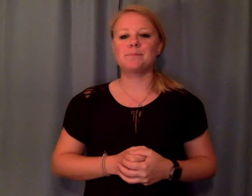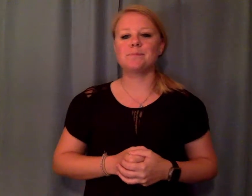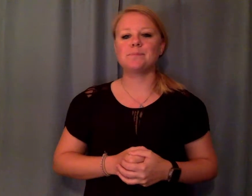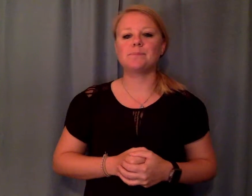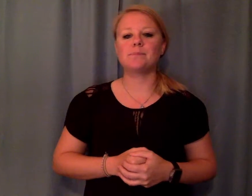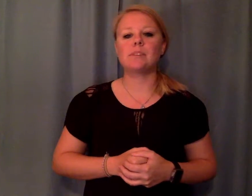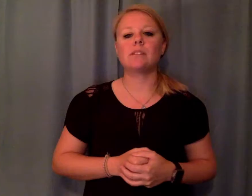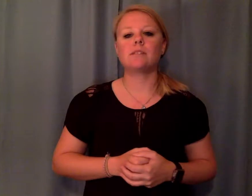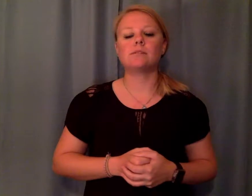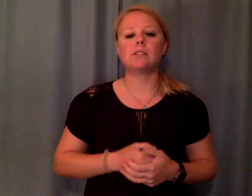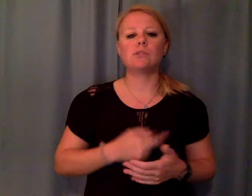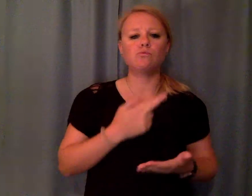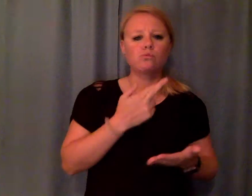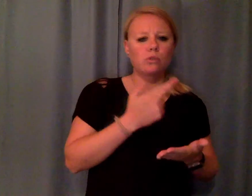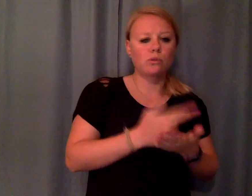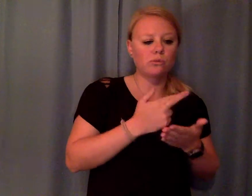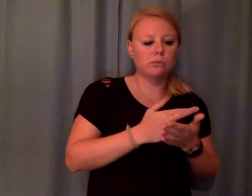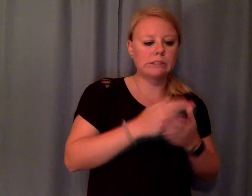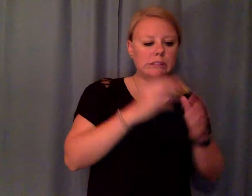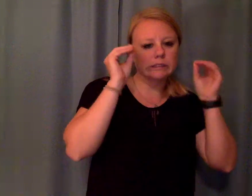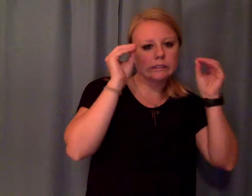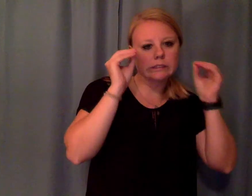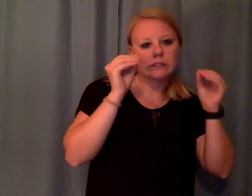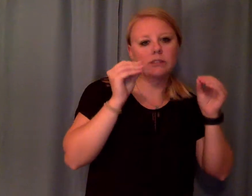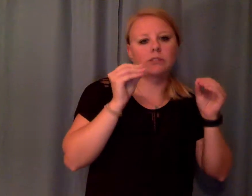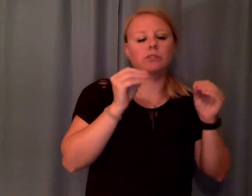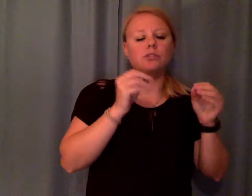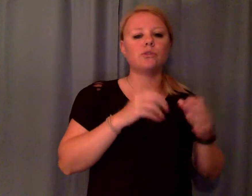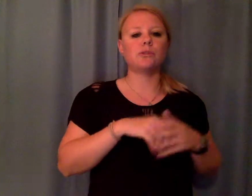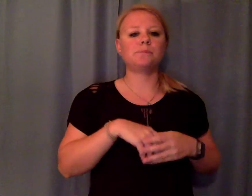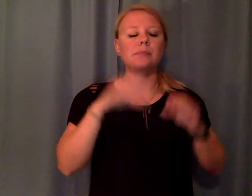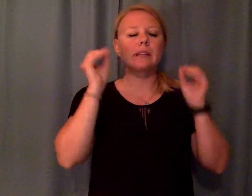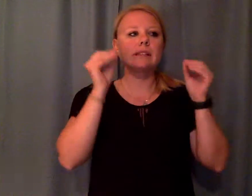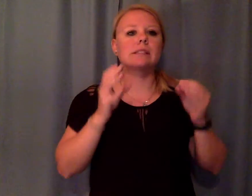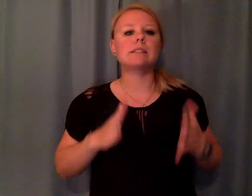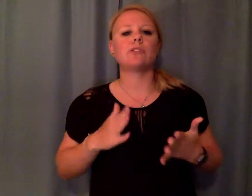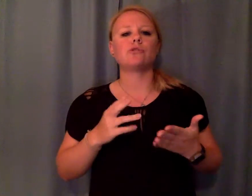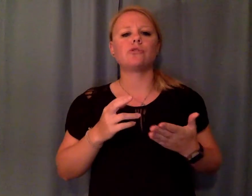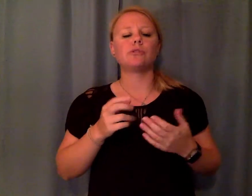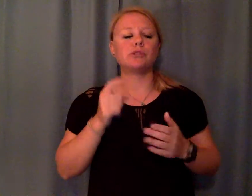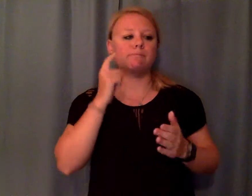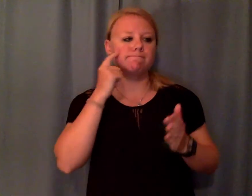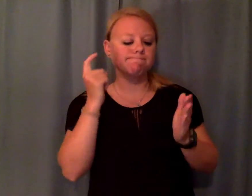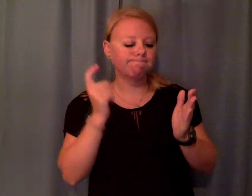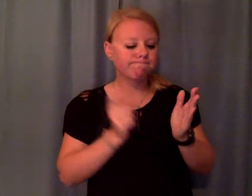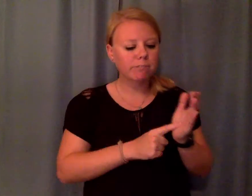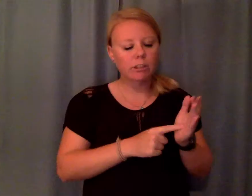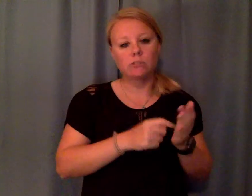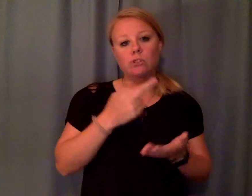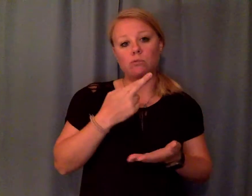So this is a resource to teachers, and educators should recognize this resource and make good use of it.